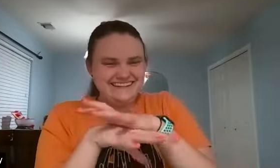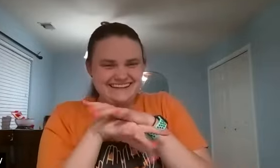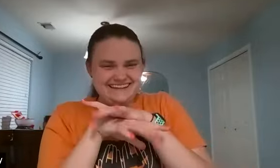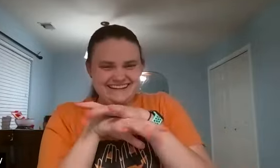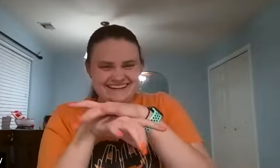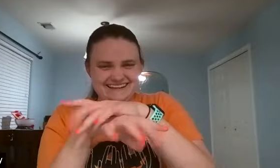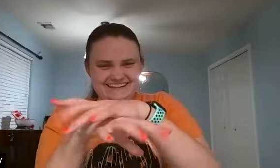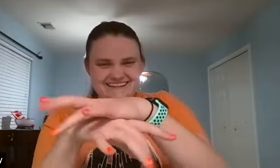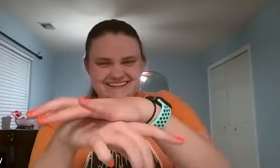Good.